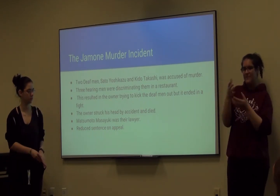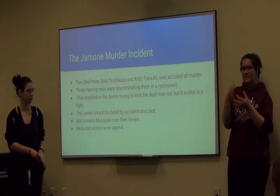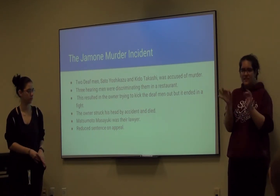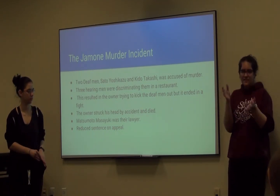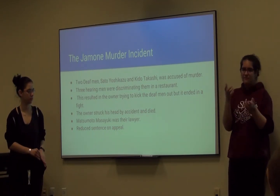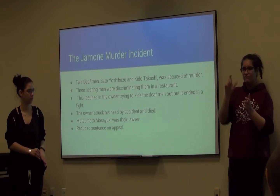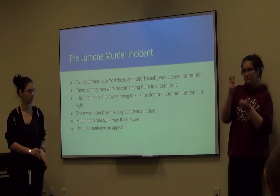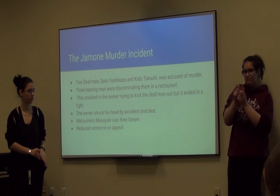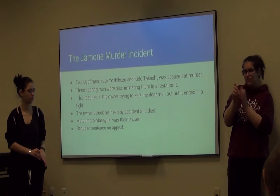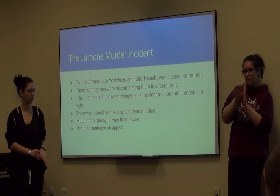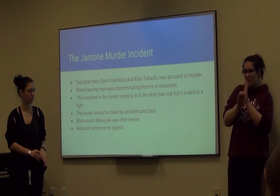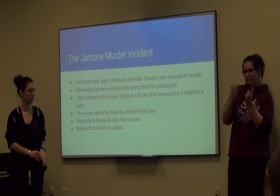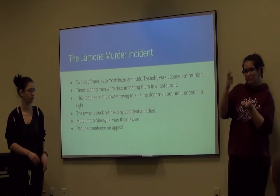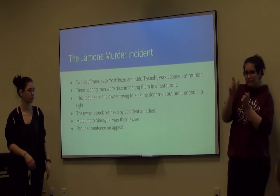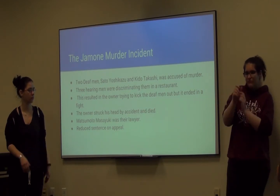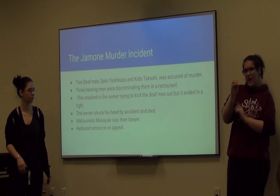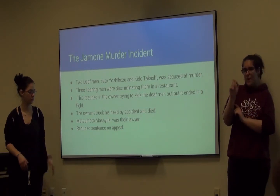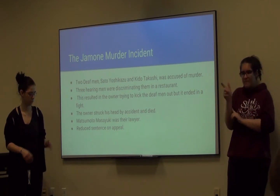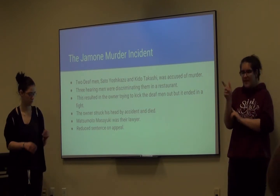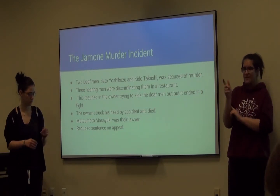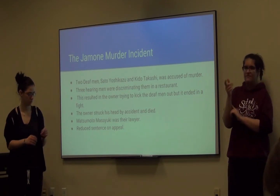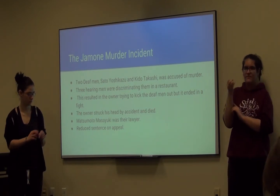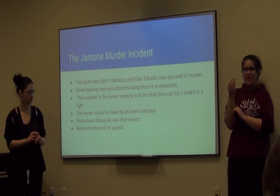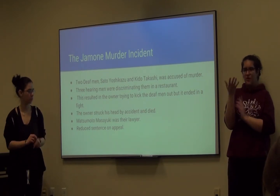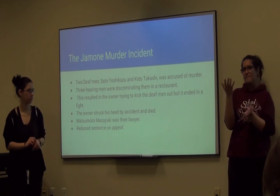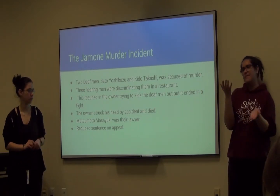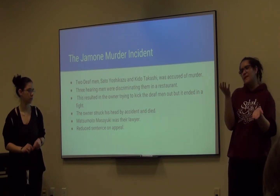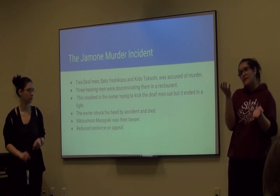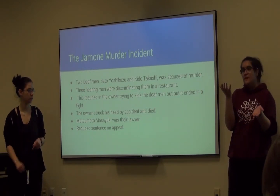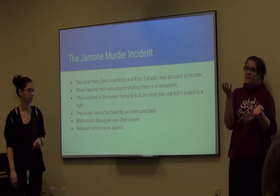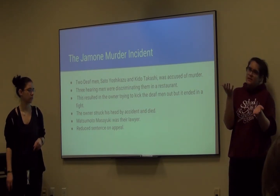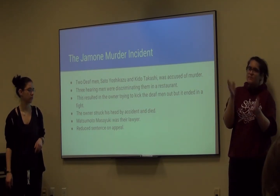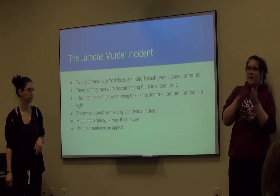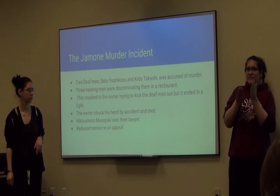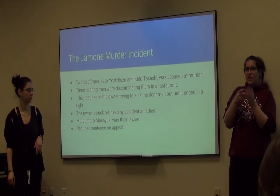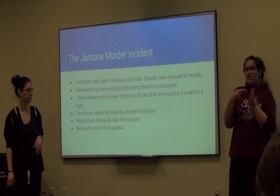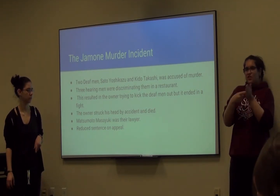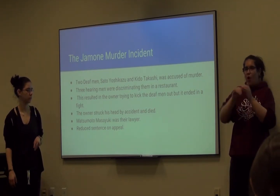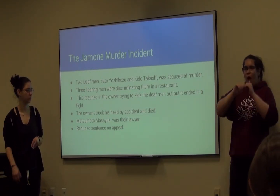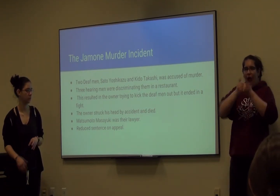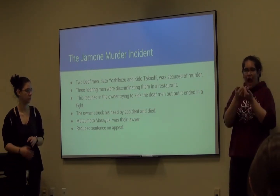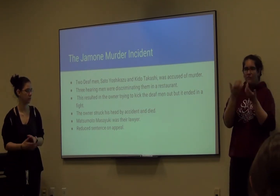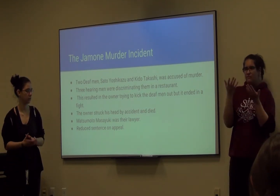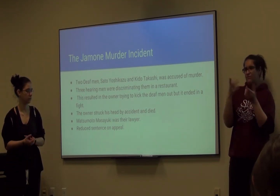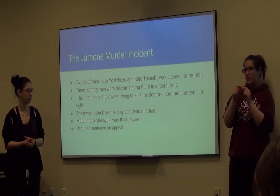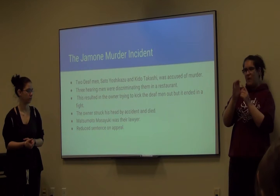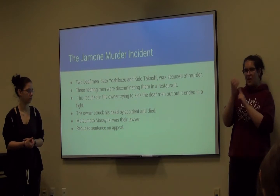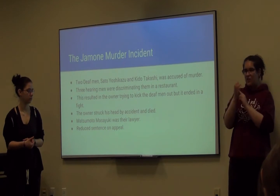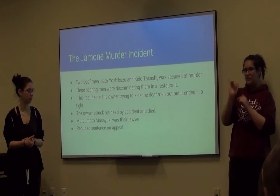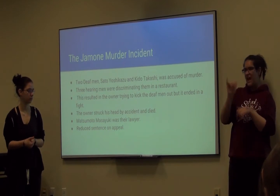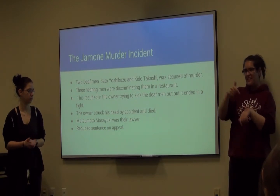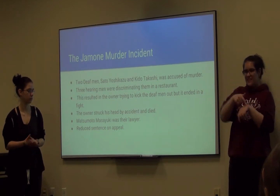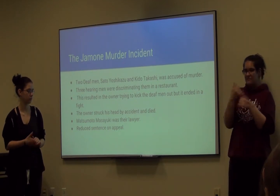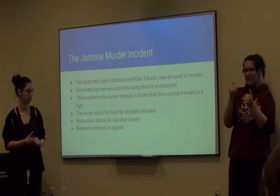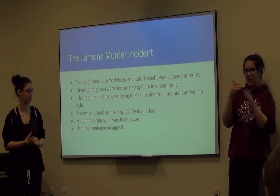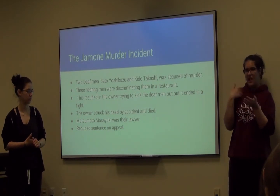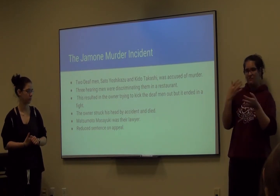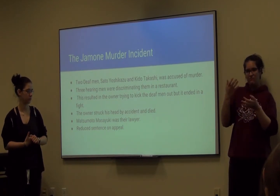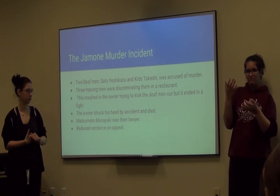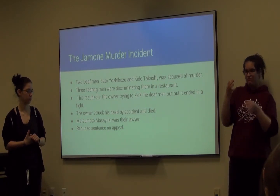dumb, and therefore, during the appeal they reduced their sentencing. But again,